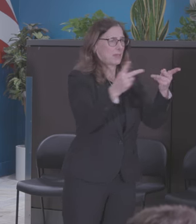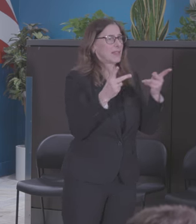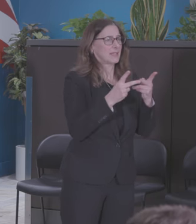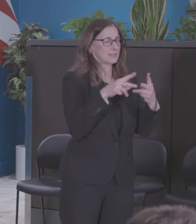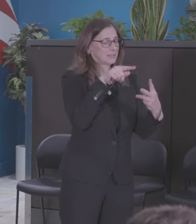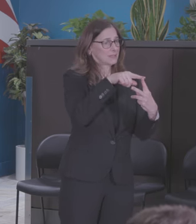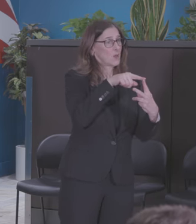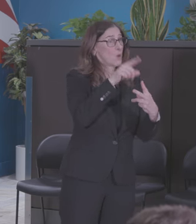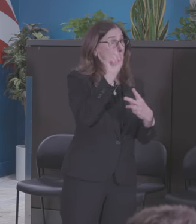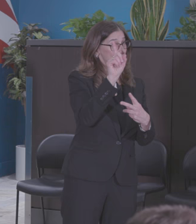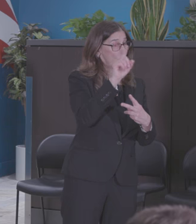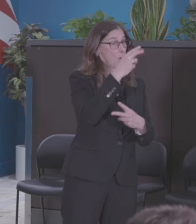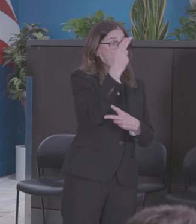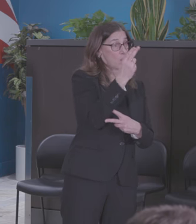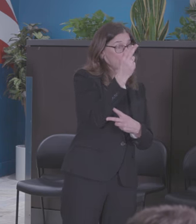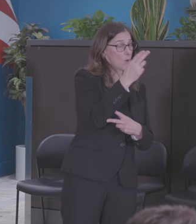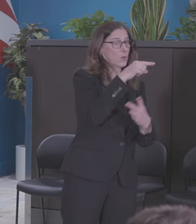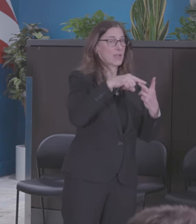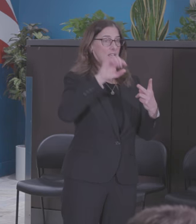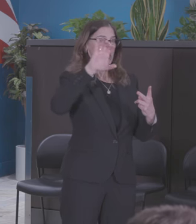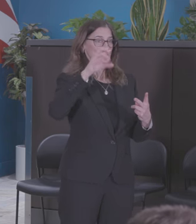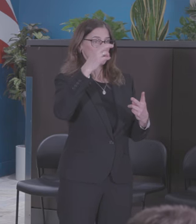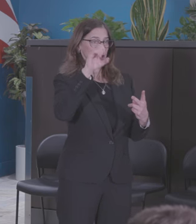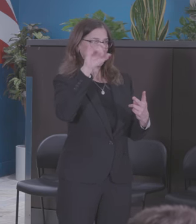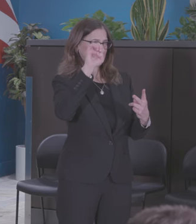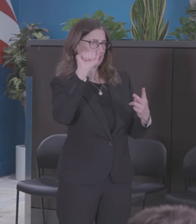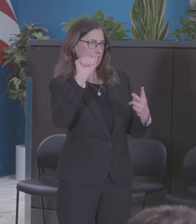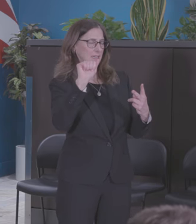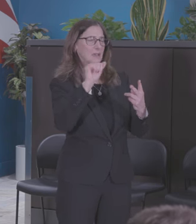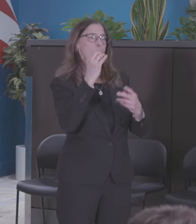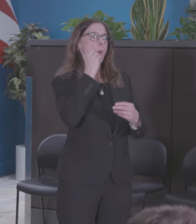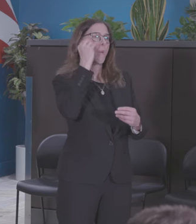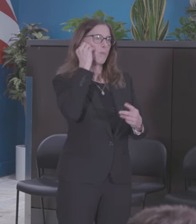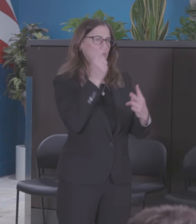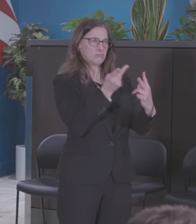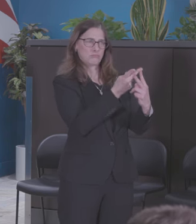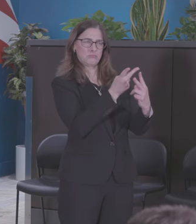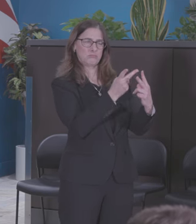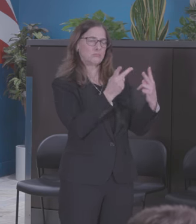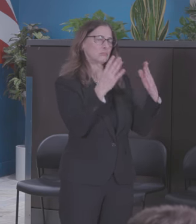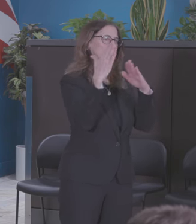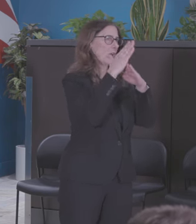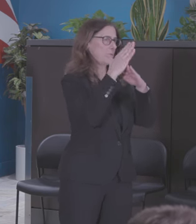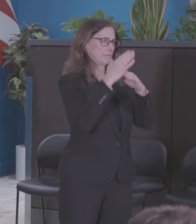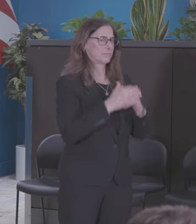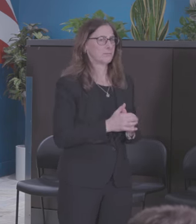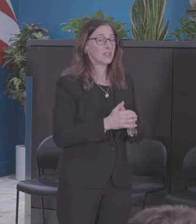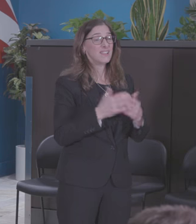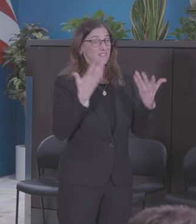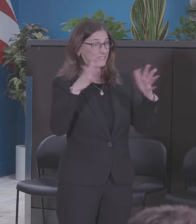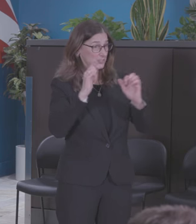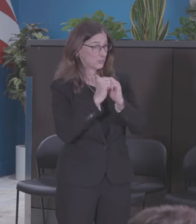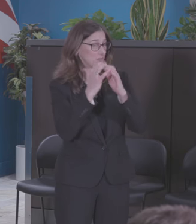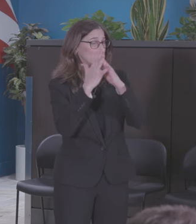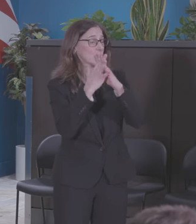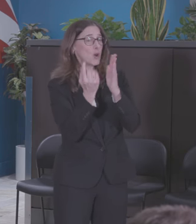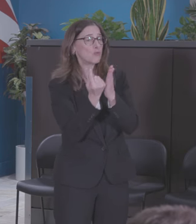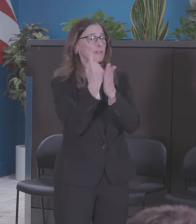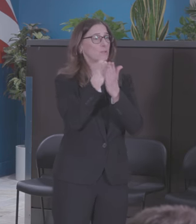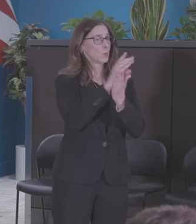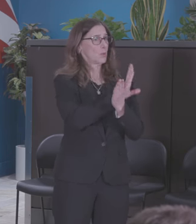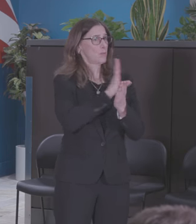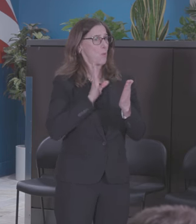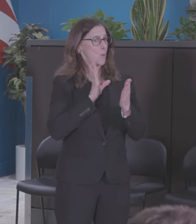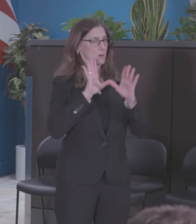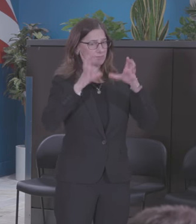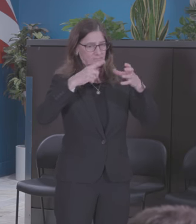in Chelsea. We created a Veterans Equality Review Board to help make sure that all veterans are getting the federal benefits that they are entitled